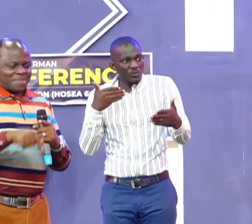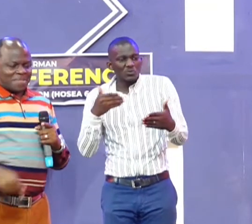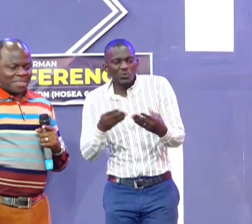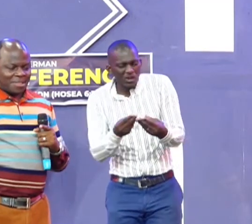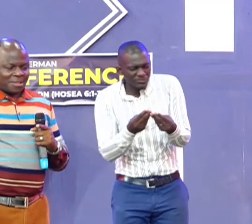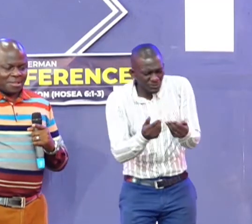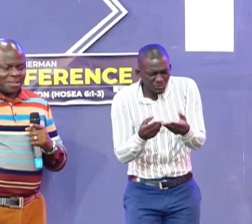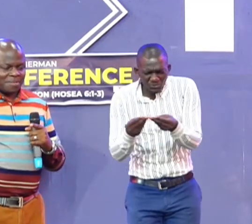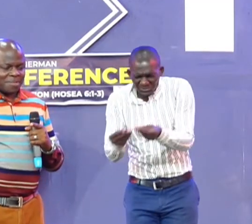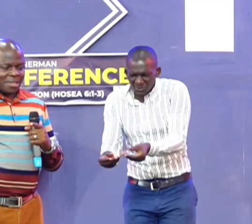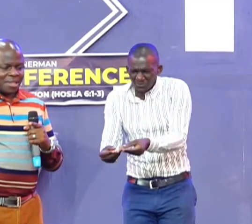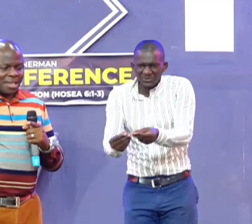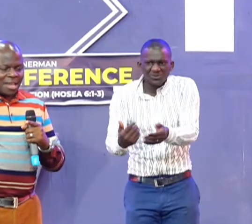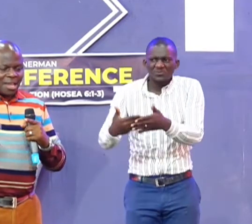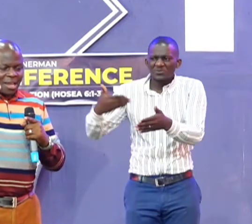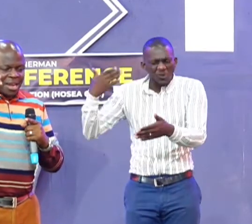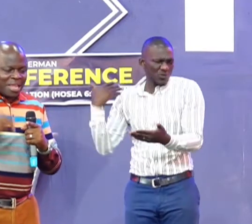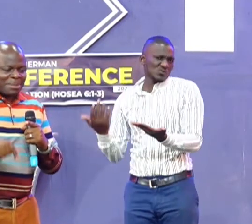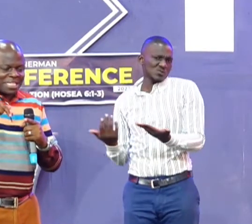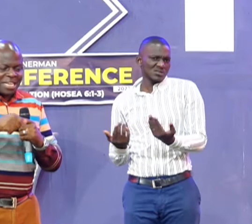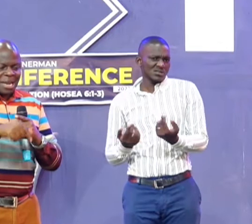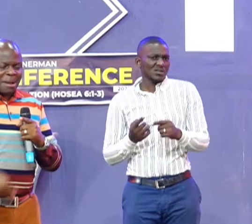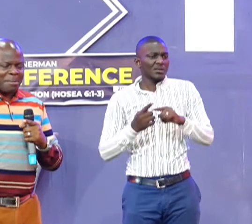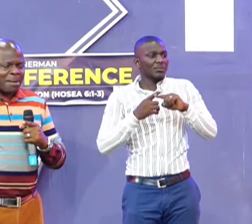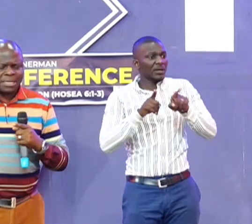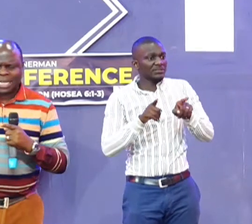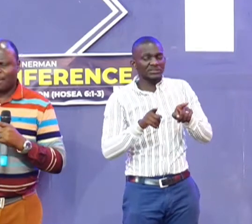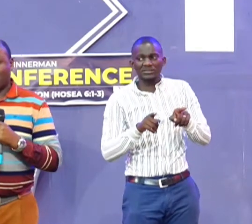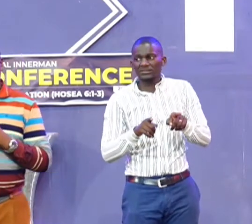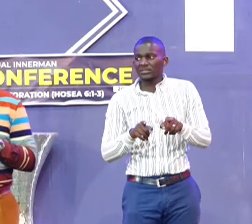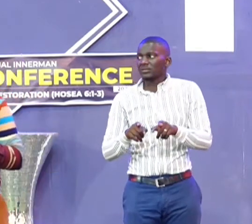When we would have addressed them already.